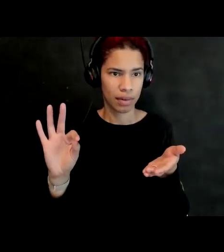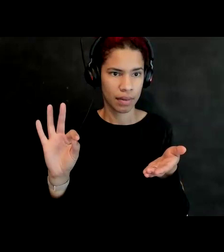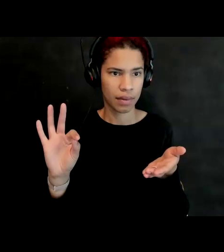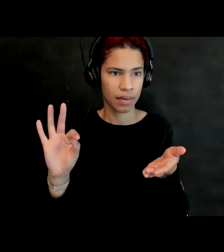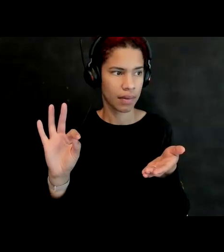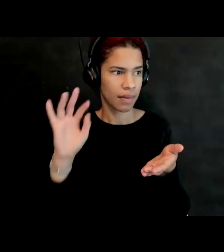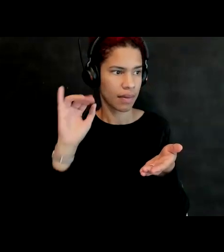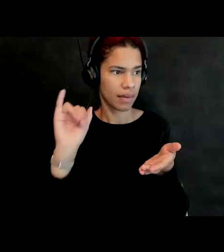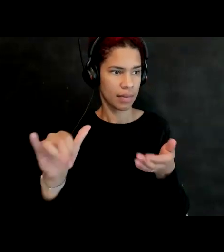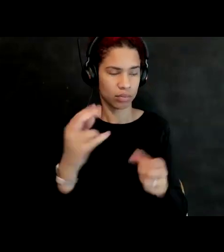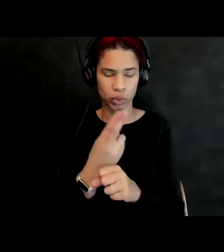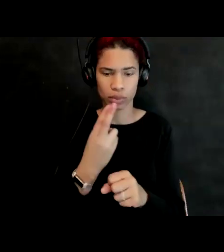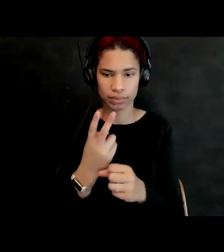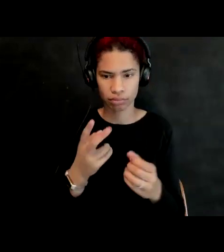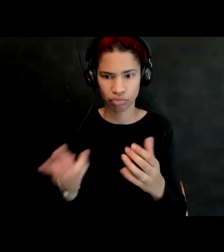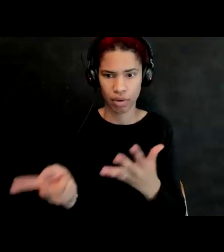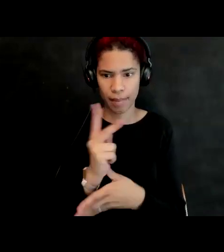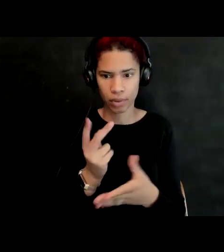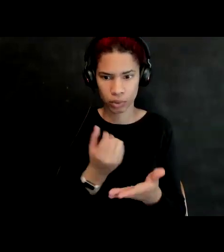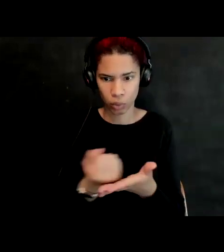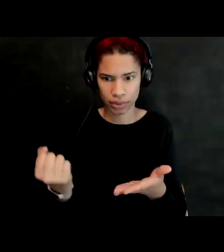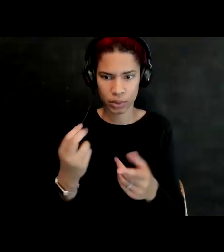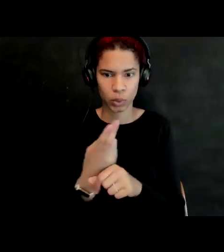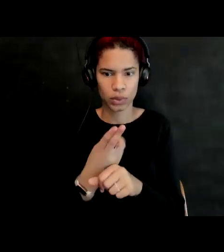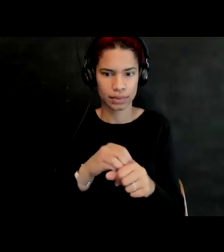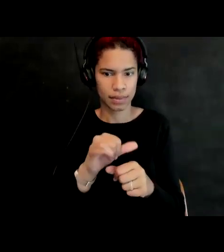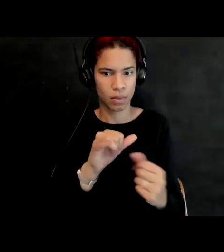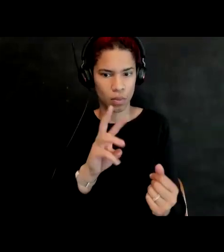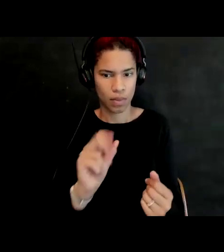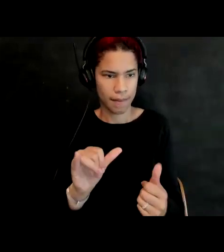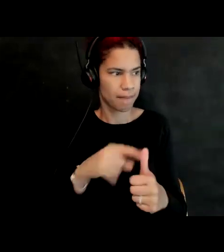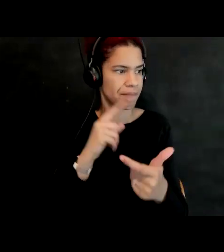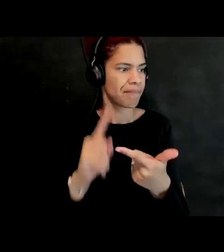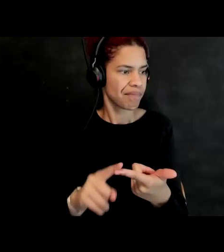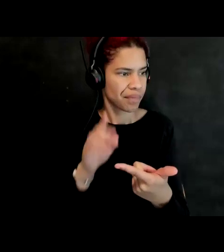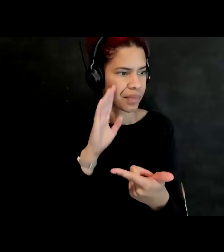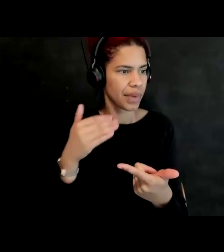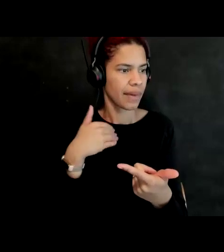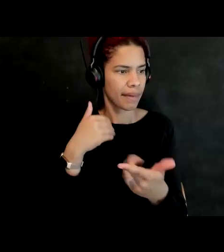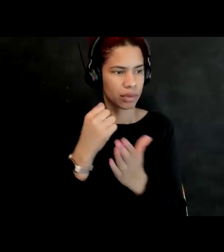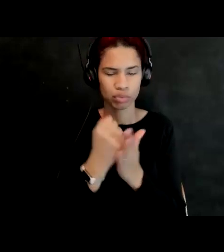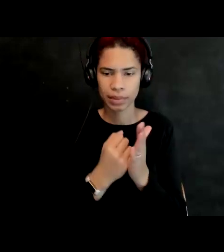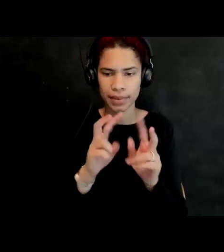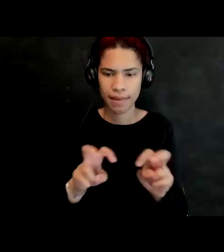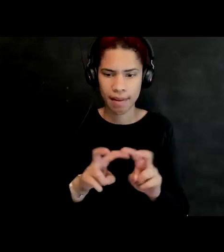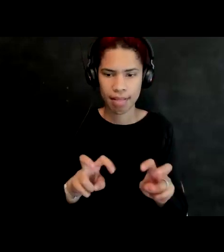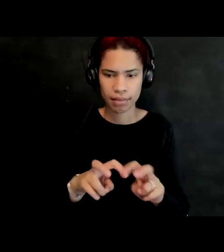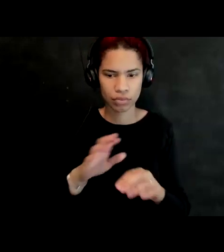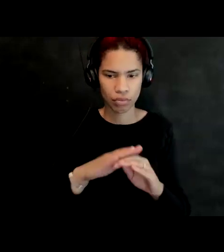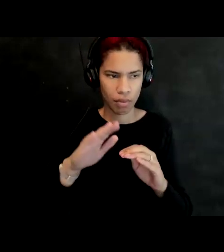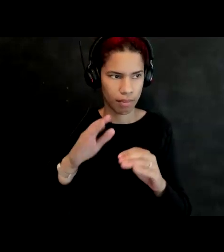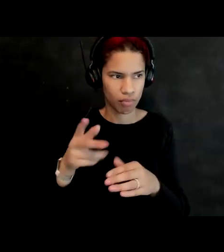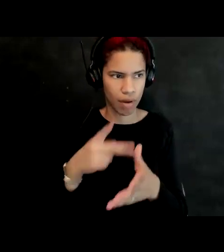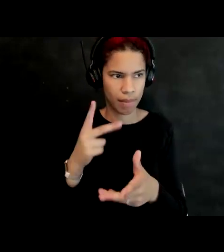primary sources and using them in this way that I'll show you. Then we'll conduct a brief script analysis on a primary source